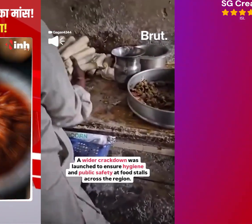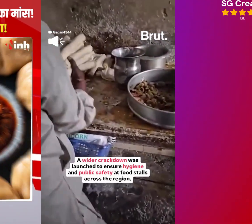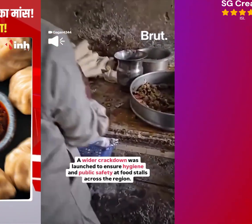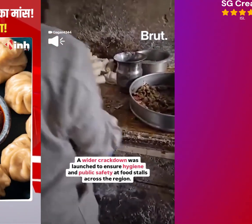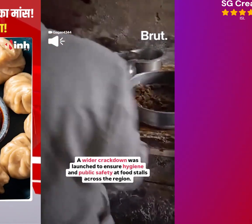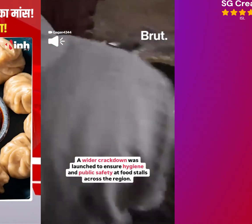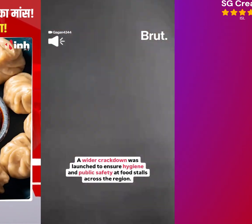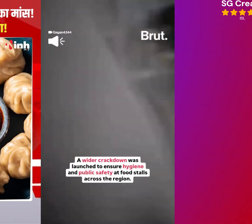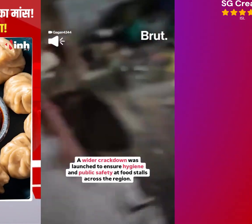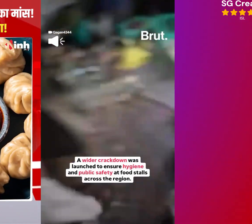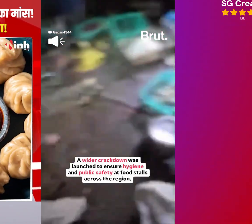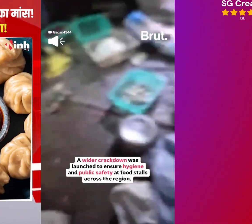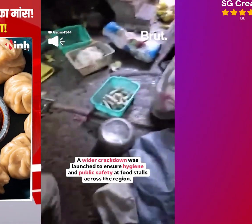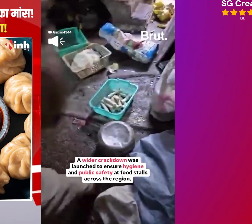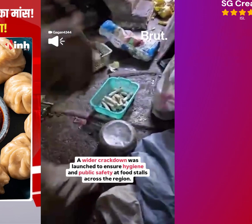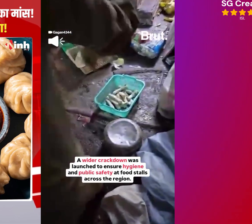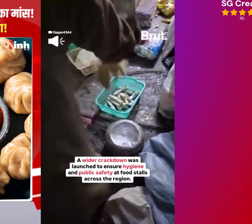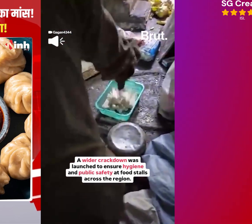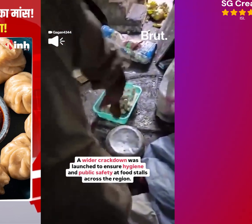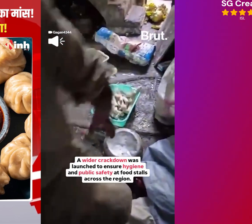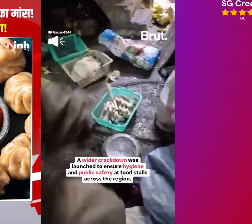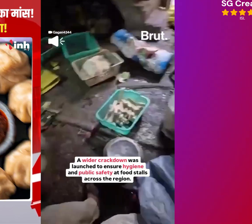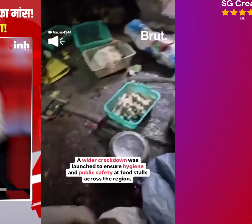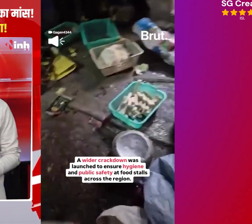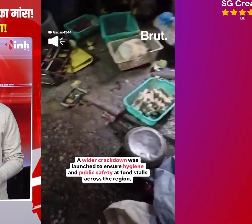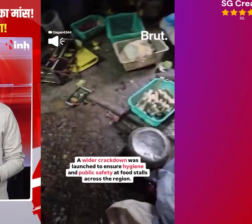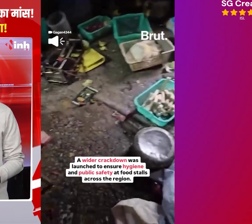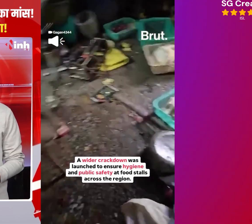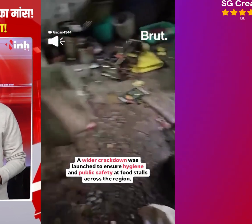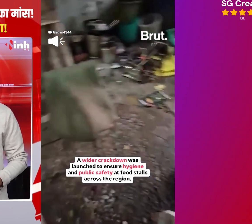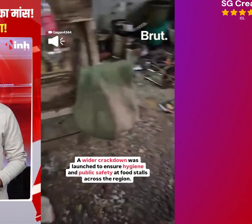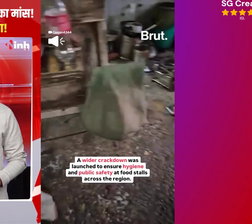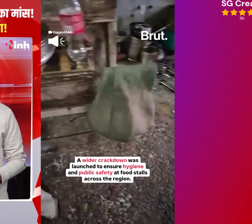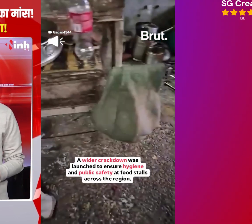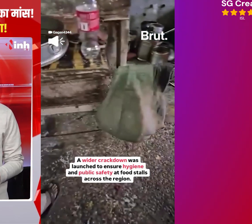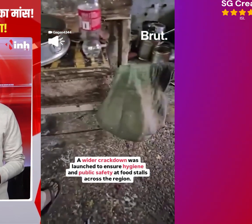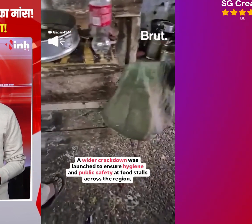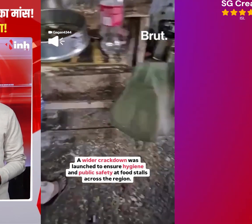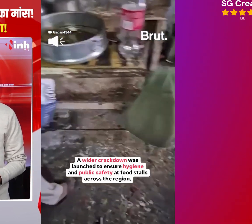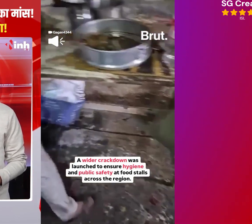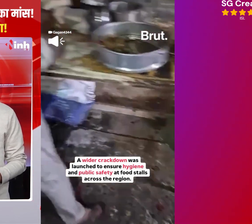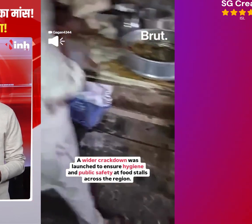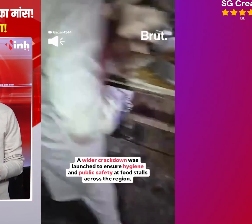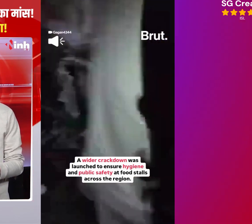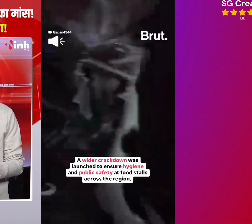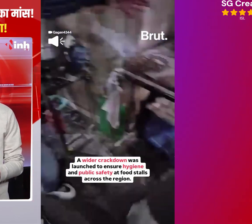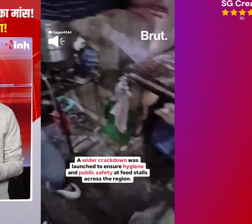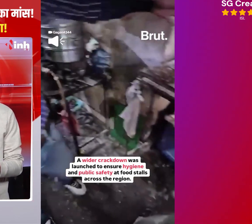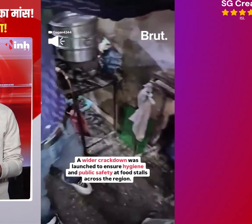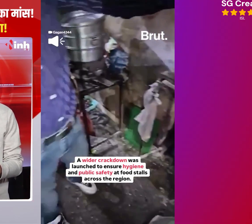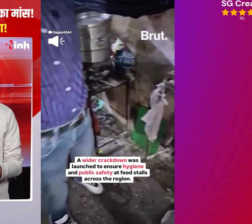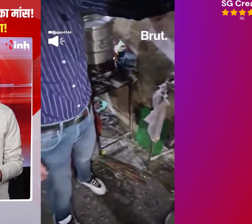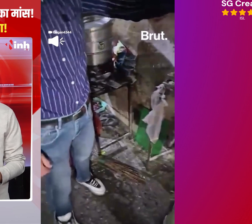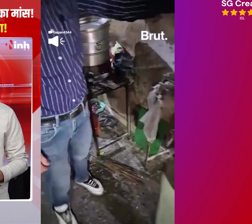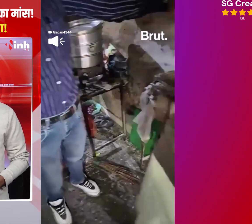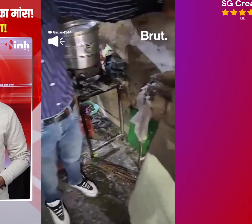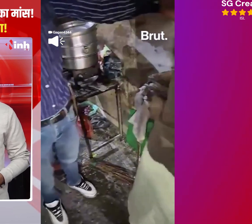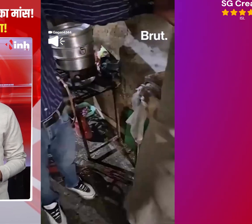various infections. Consumers should be careful when eating street food and choose vendors with good hygiene. Ensure food is